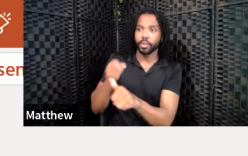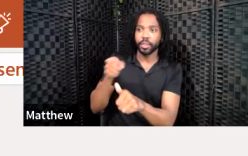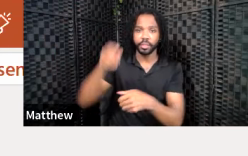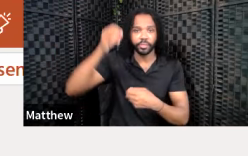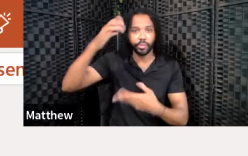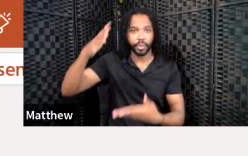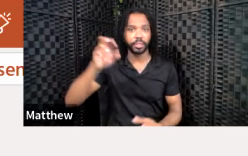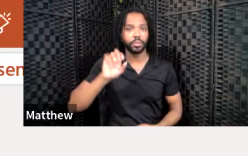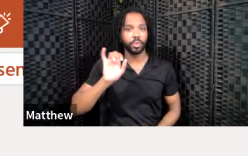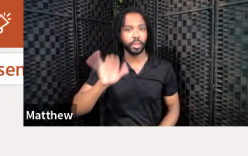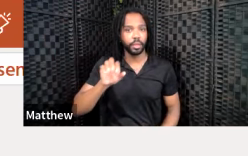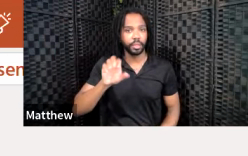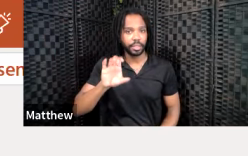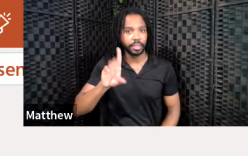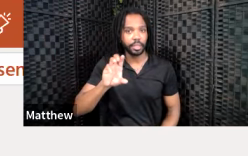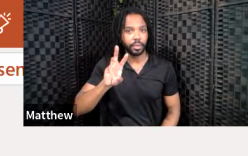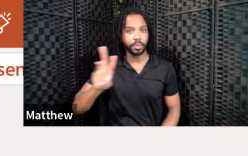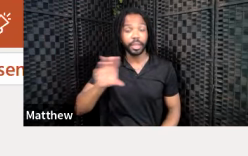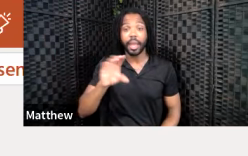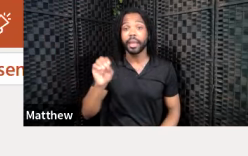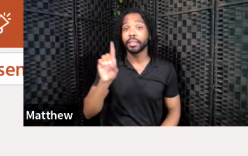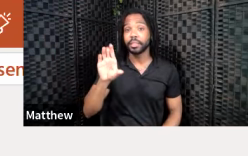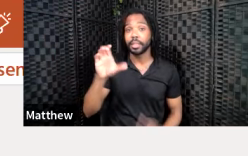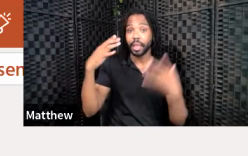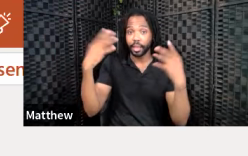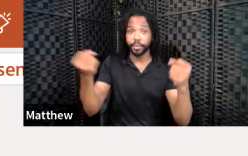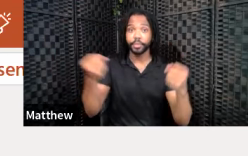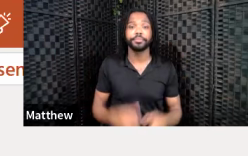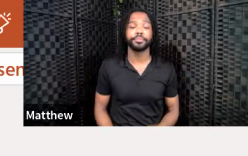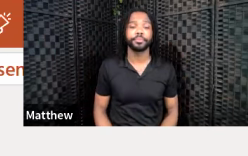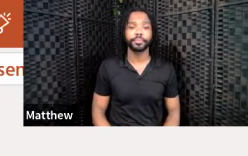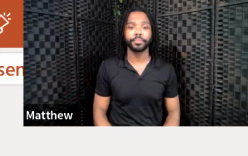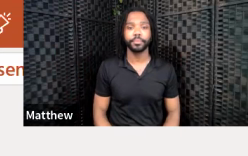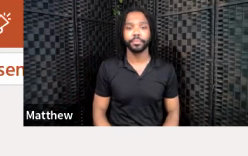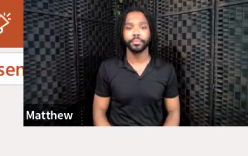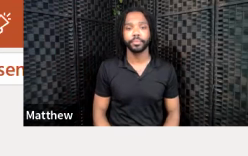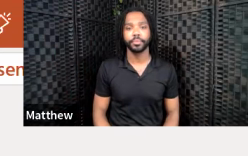there from DC Health and the CDC.